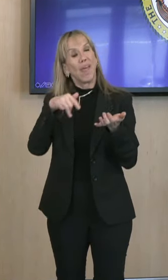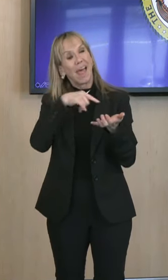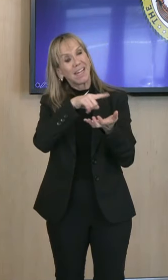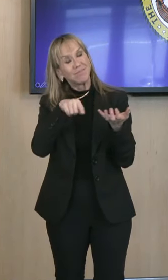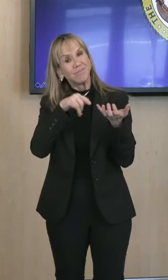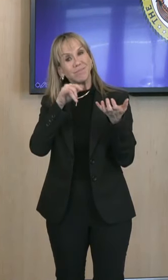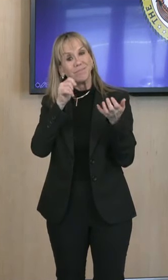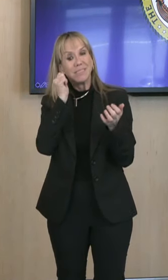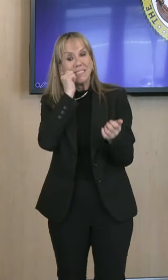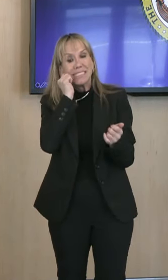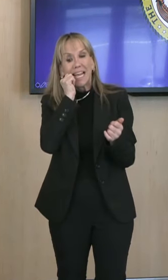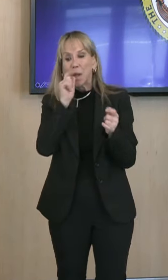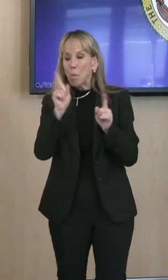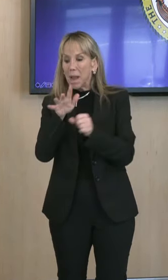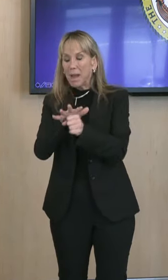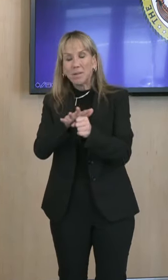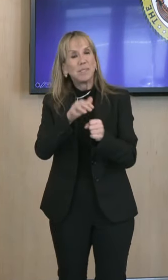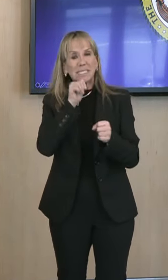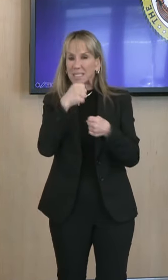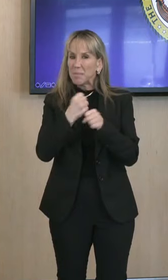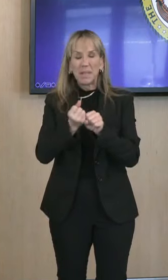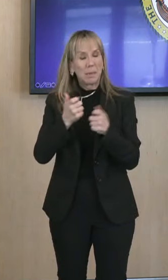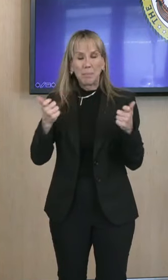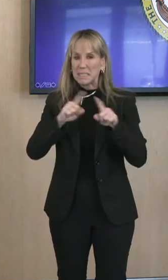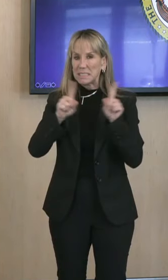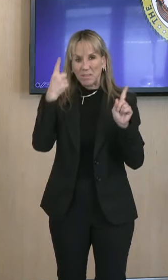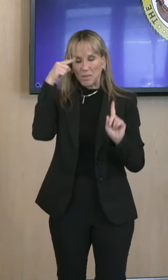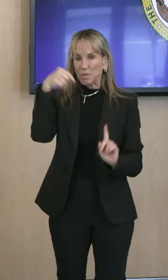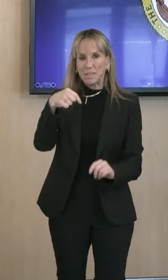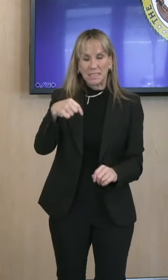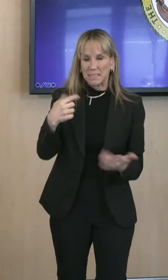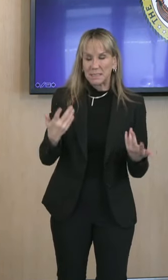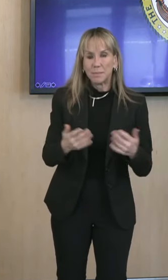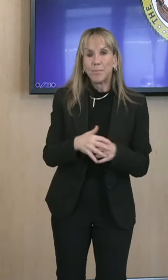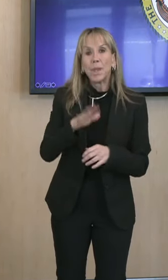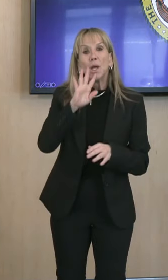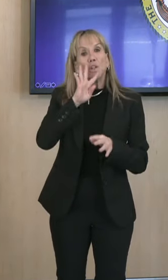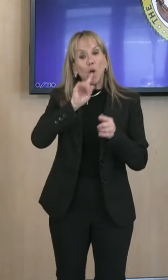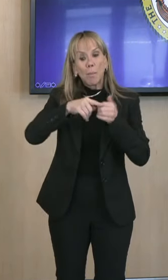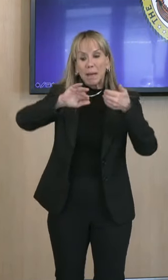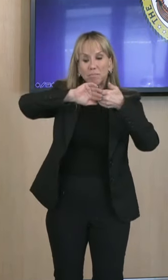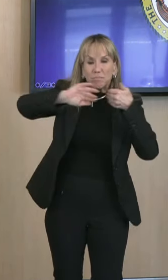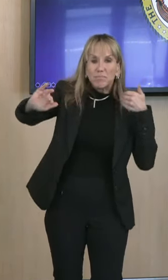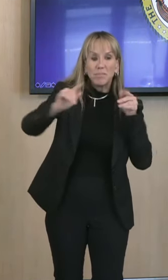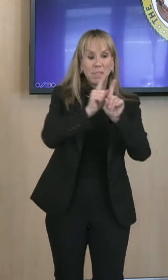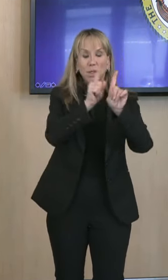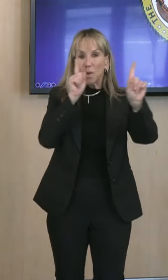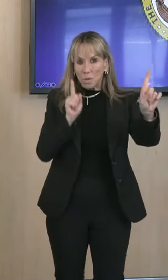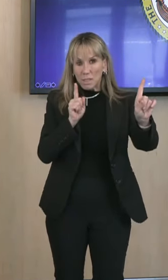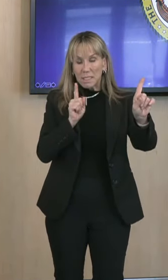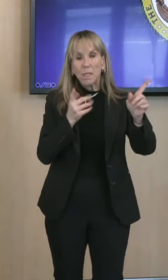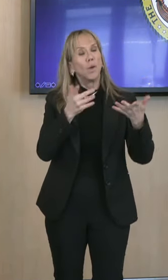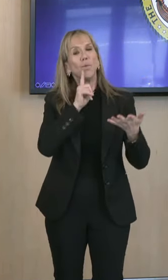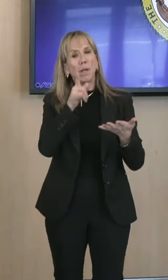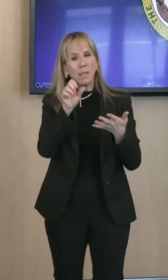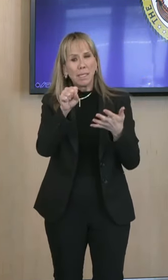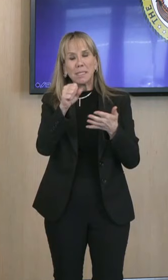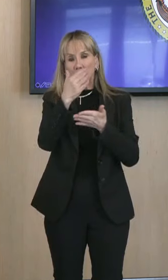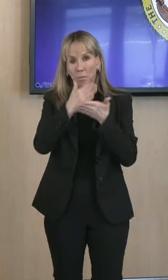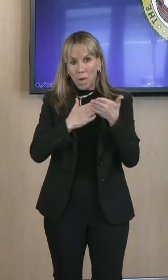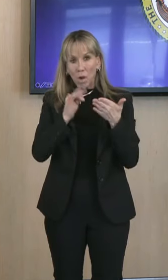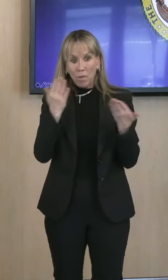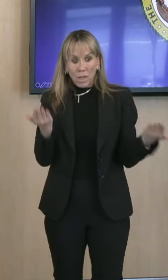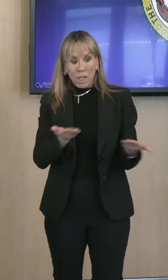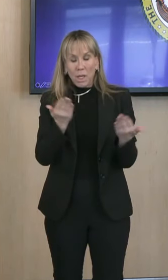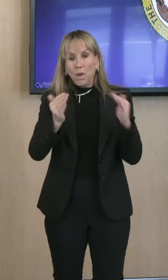make that big of a difference. The things that we are doing in terms of the social distancing, and absolutely there are parts of our